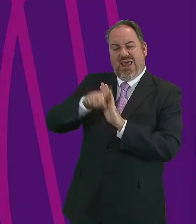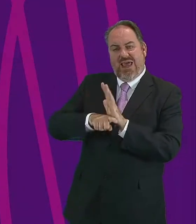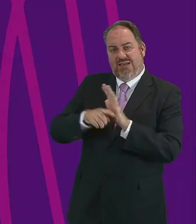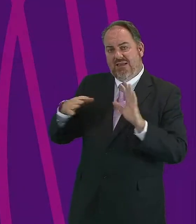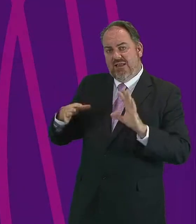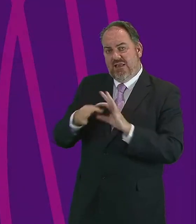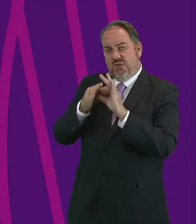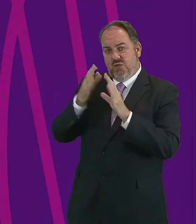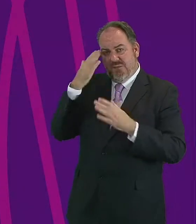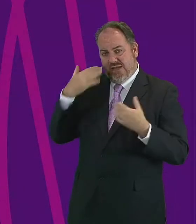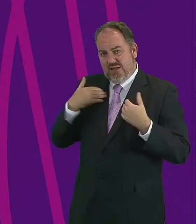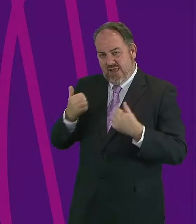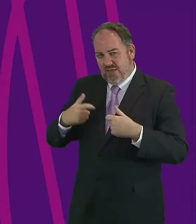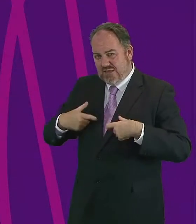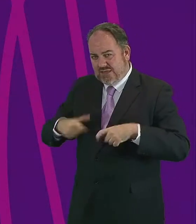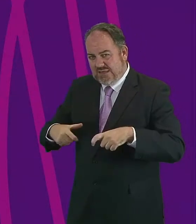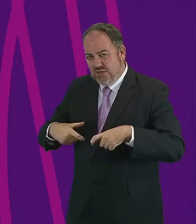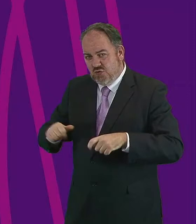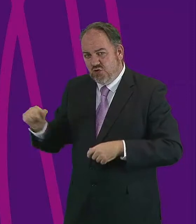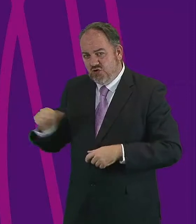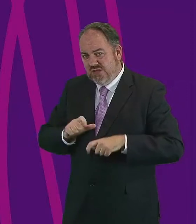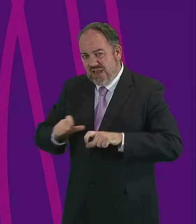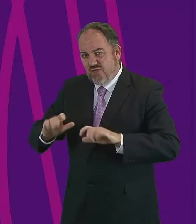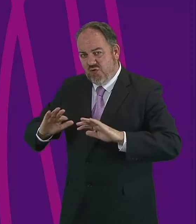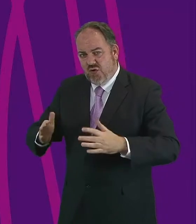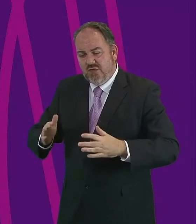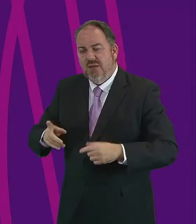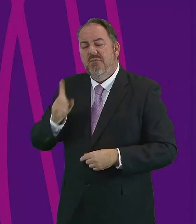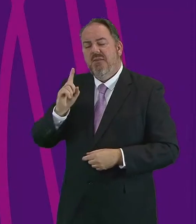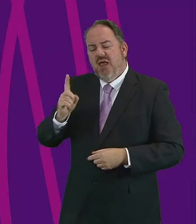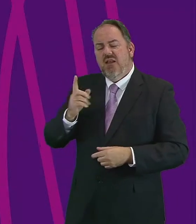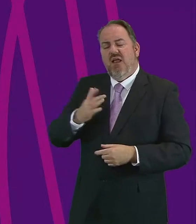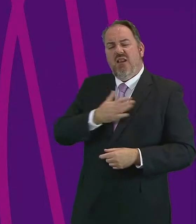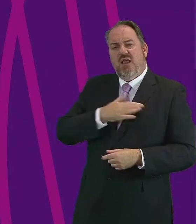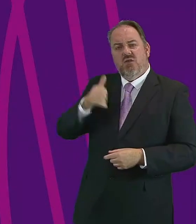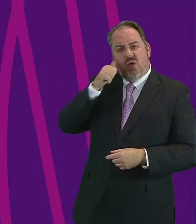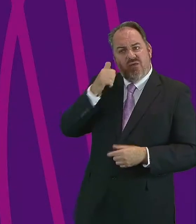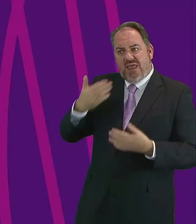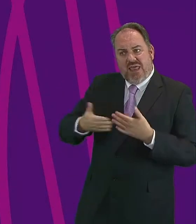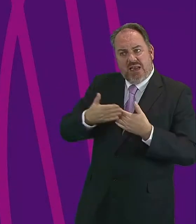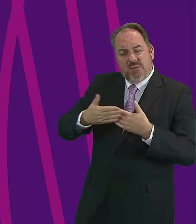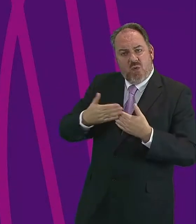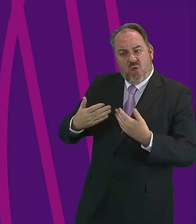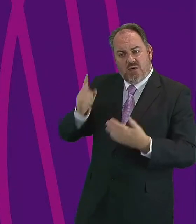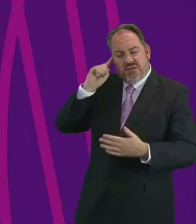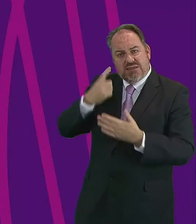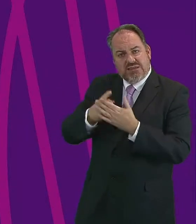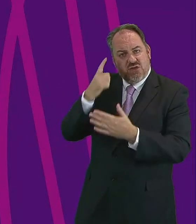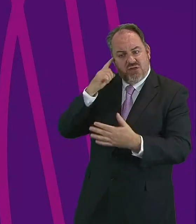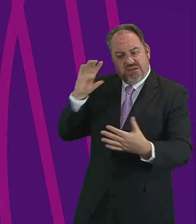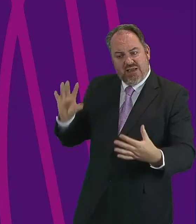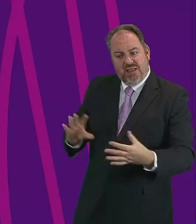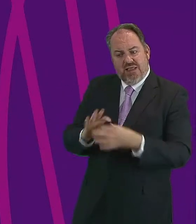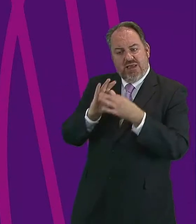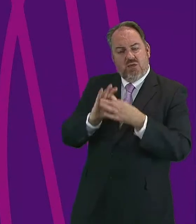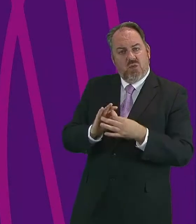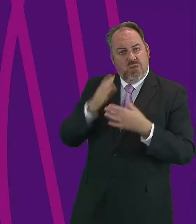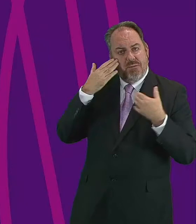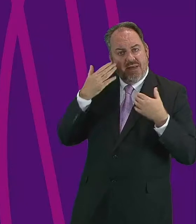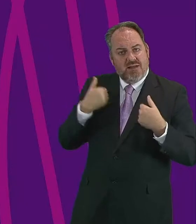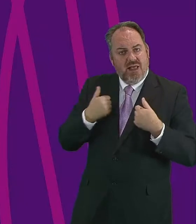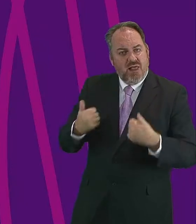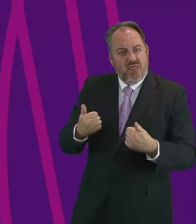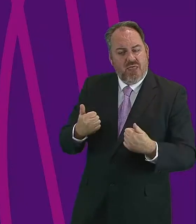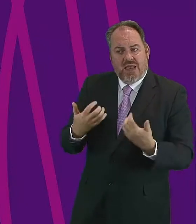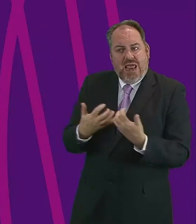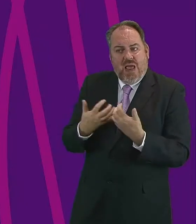necessary. Are there any further provisions the Scottish Government is considering for mental health which it might have to take, and what would be the trigger